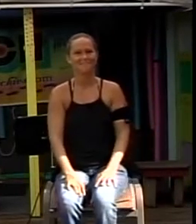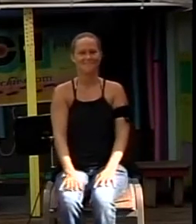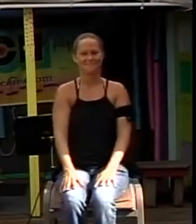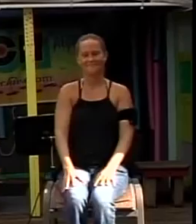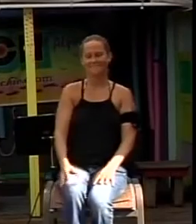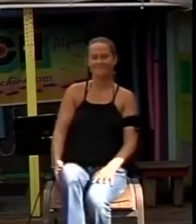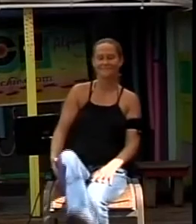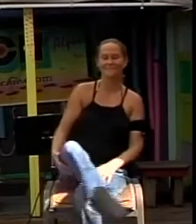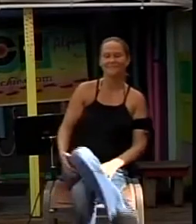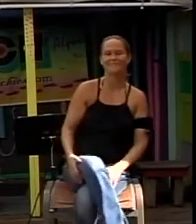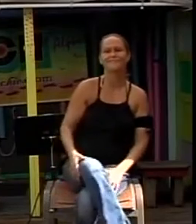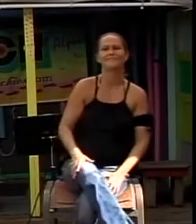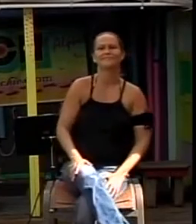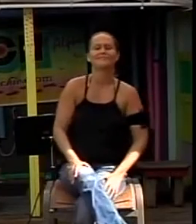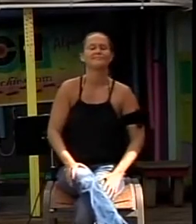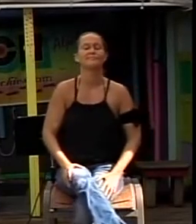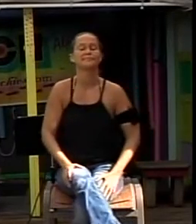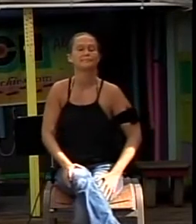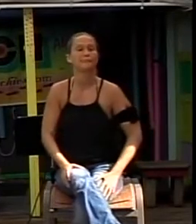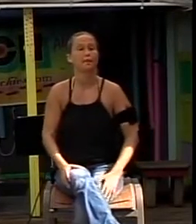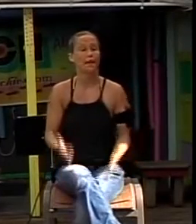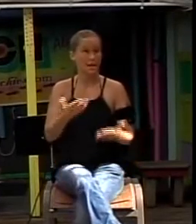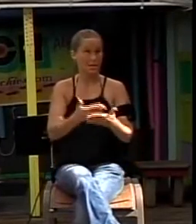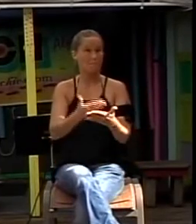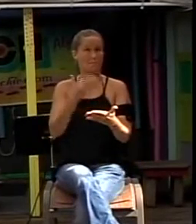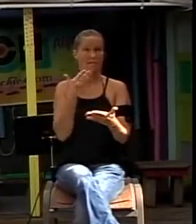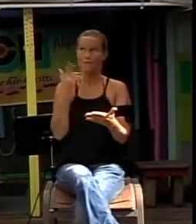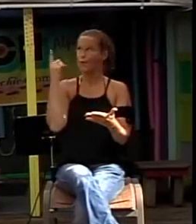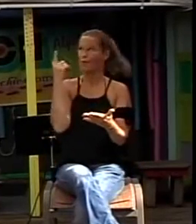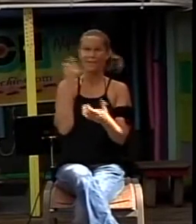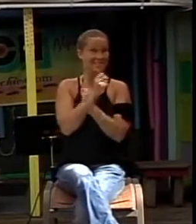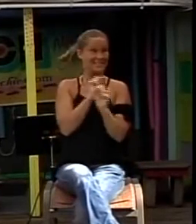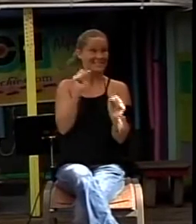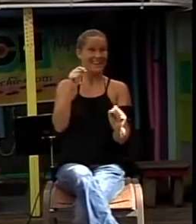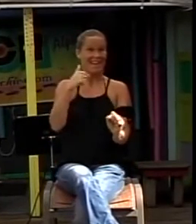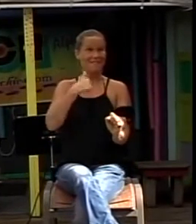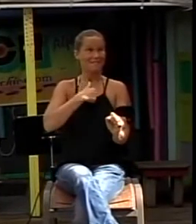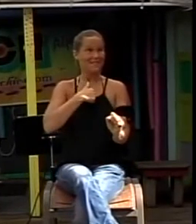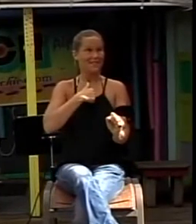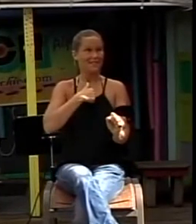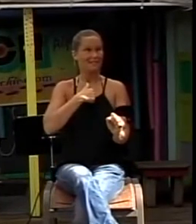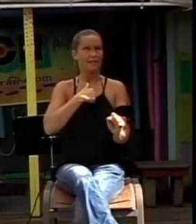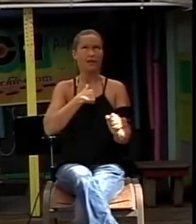saved. After you've accepted God as your friend, you don't have to fear him at all.